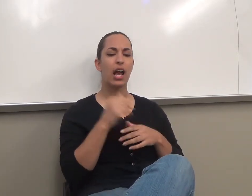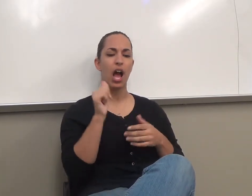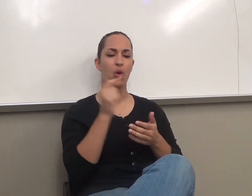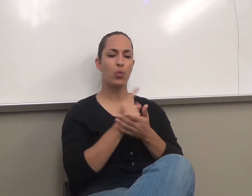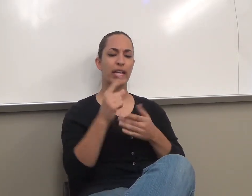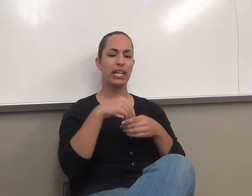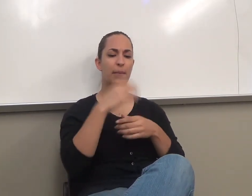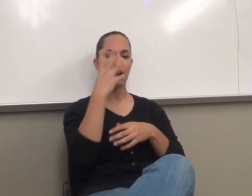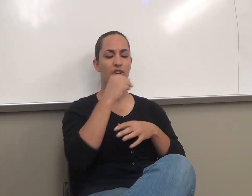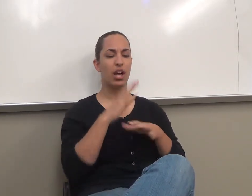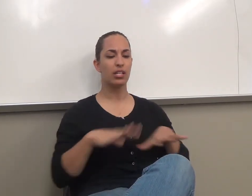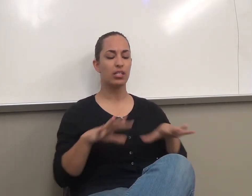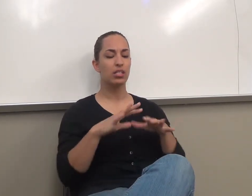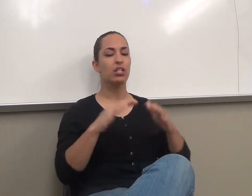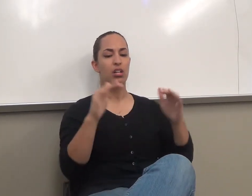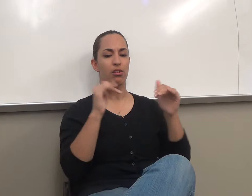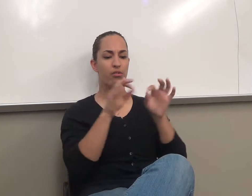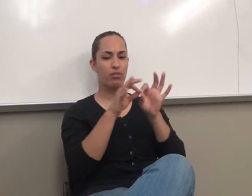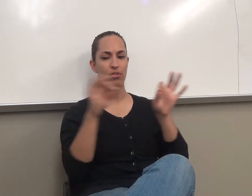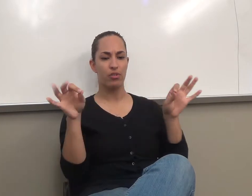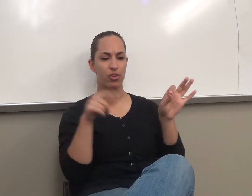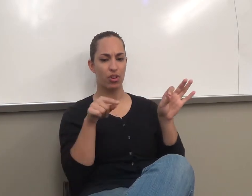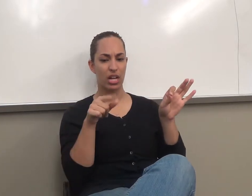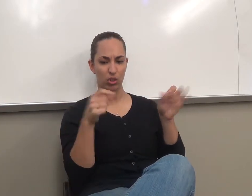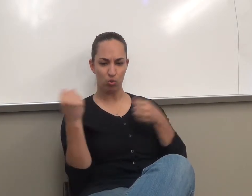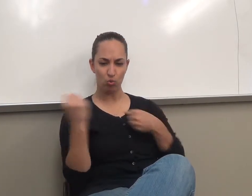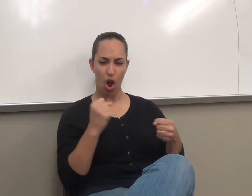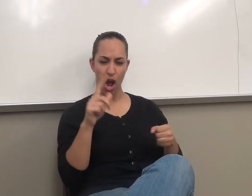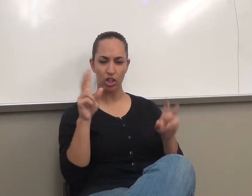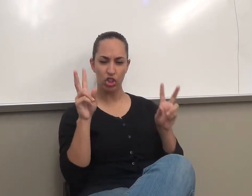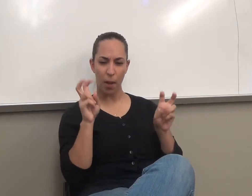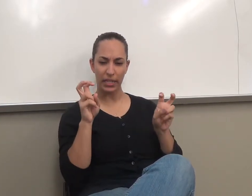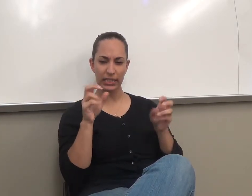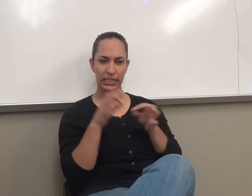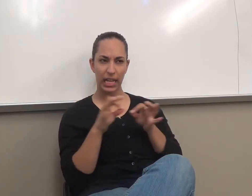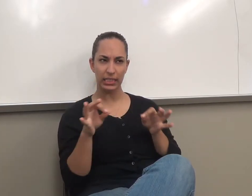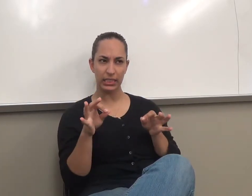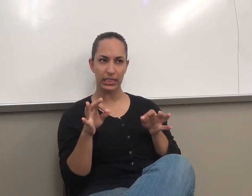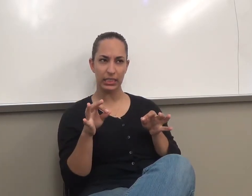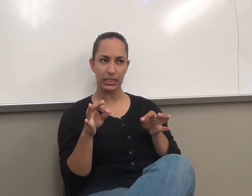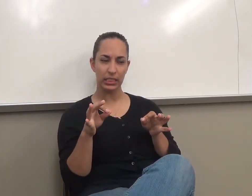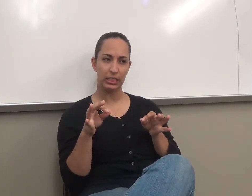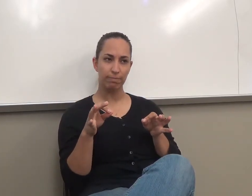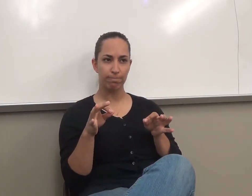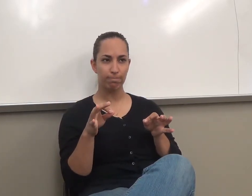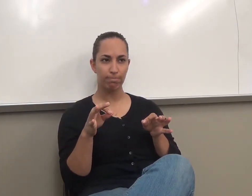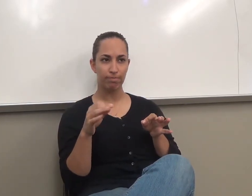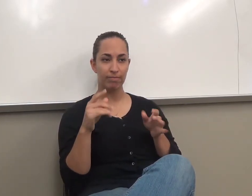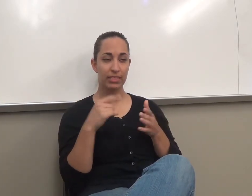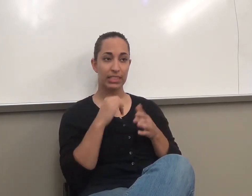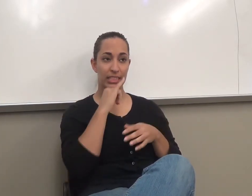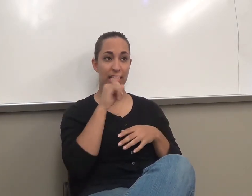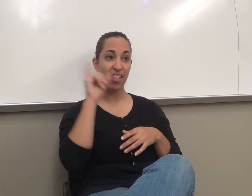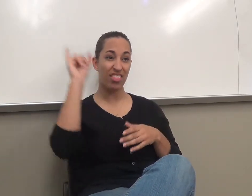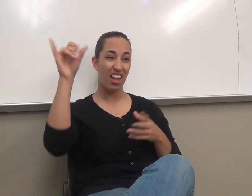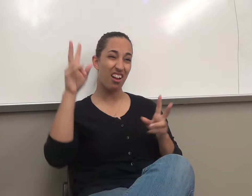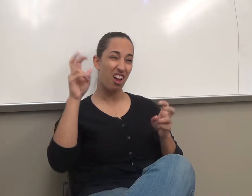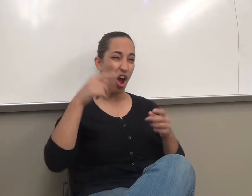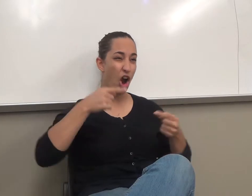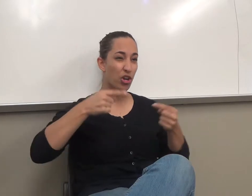Does it have an argument? Is this argumentative? My vacation was the most beautiful